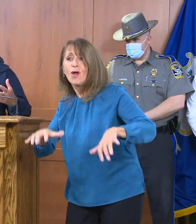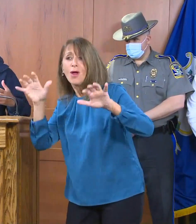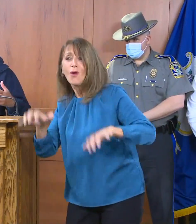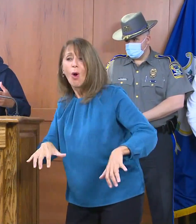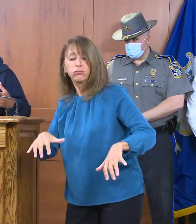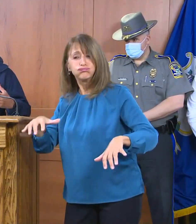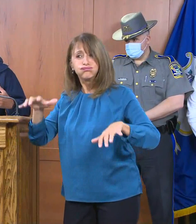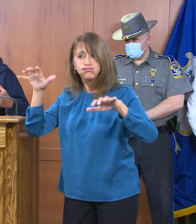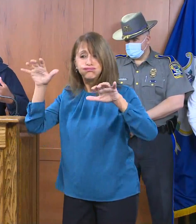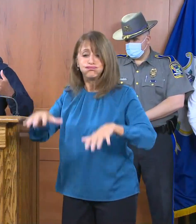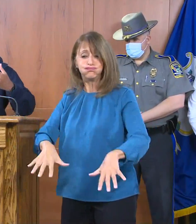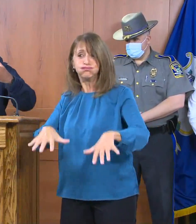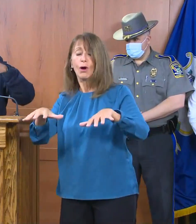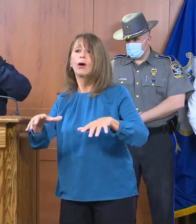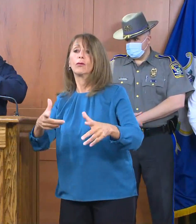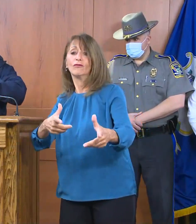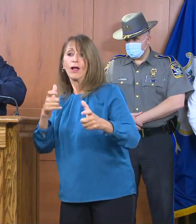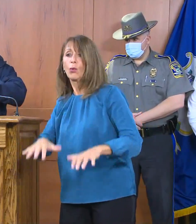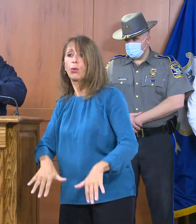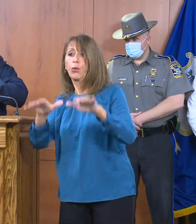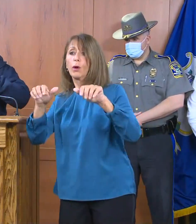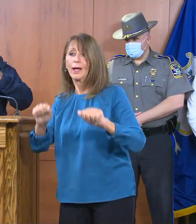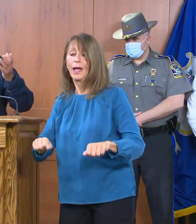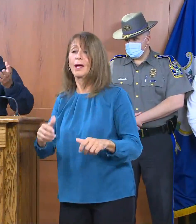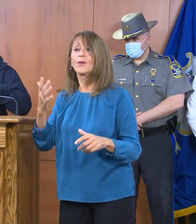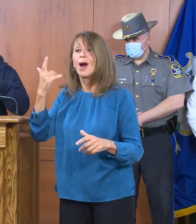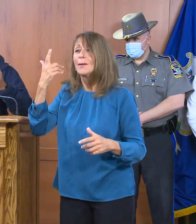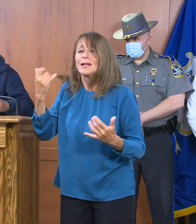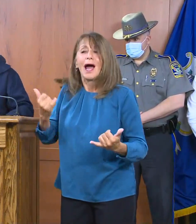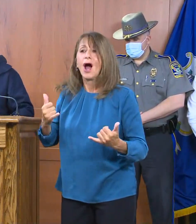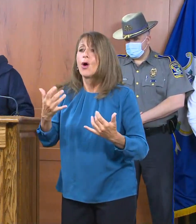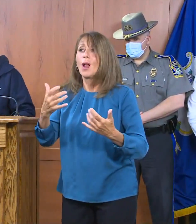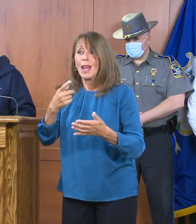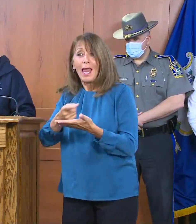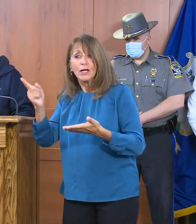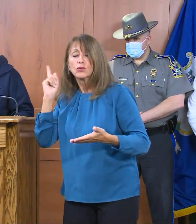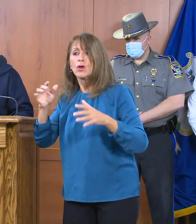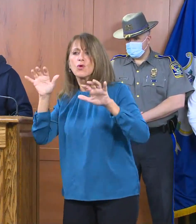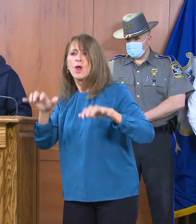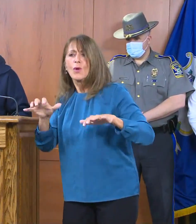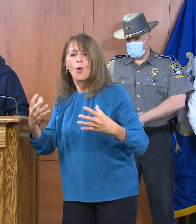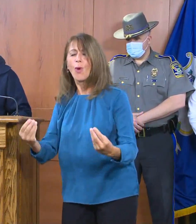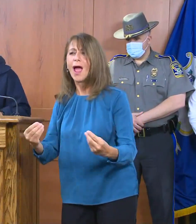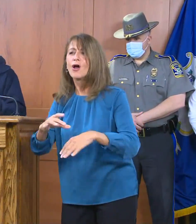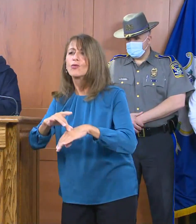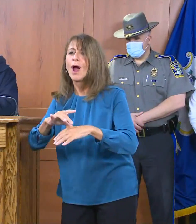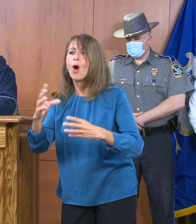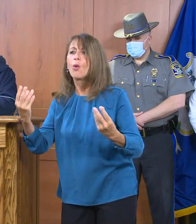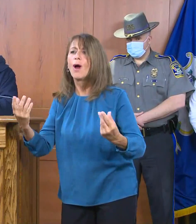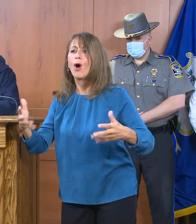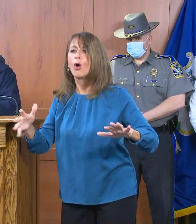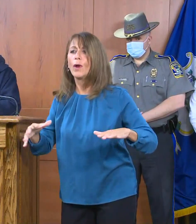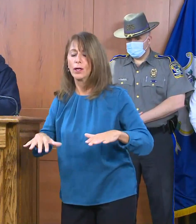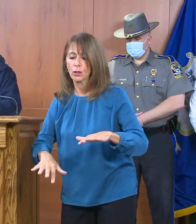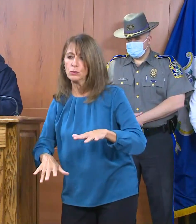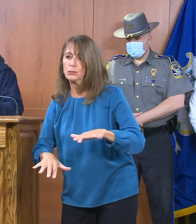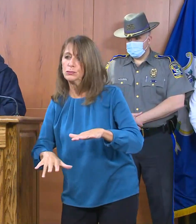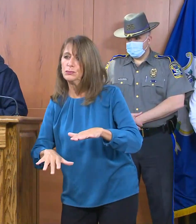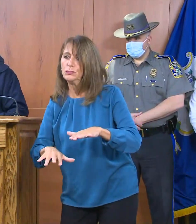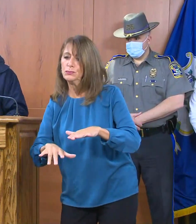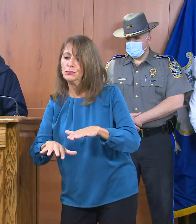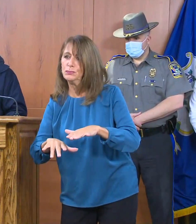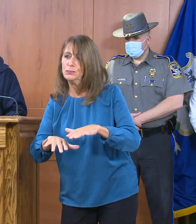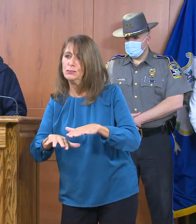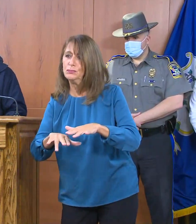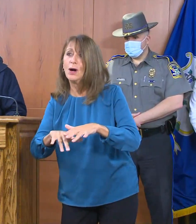lot of rain over the last week. The topsoil is thin. You have a rock underneath. That means the topsoil is filling up like a sponge